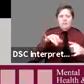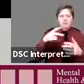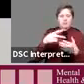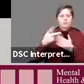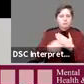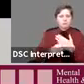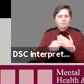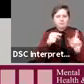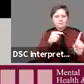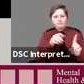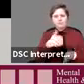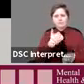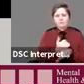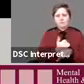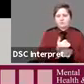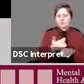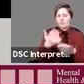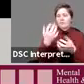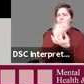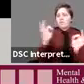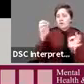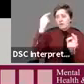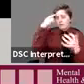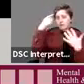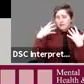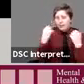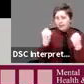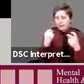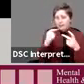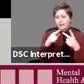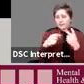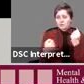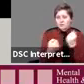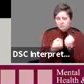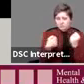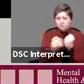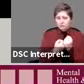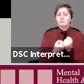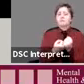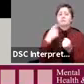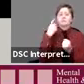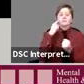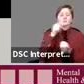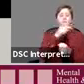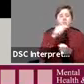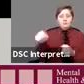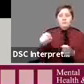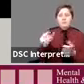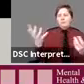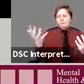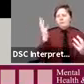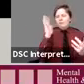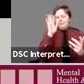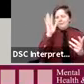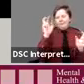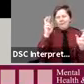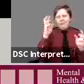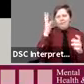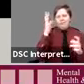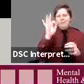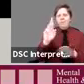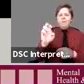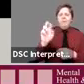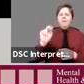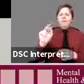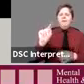program that is offering free mental help and mental support to our frontline workers right